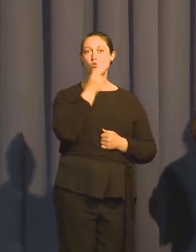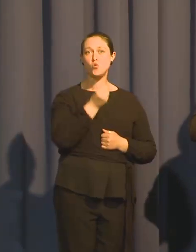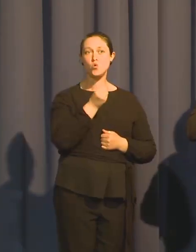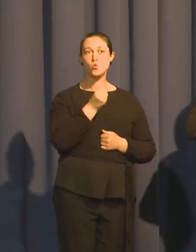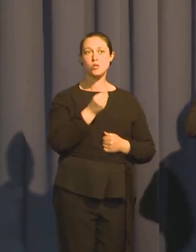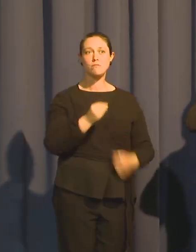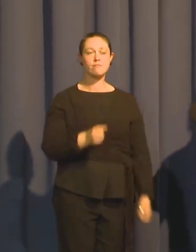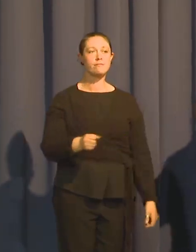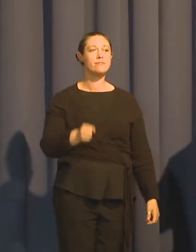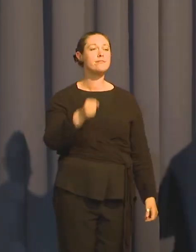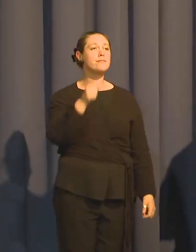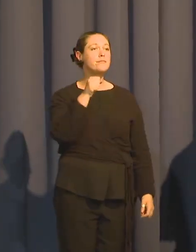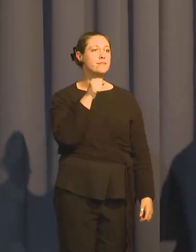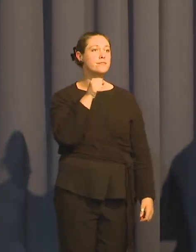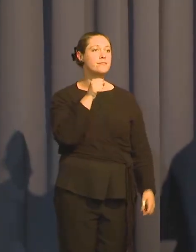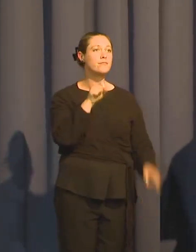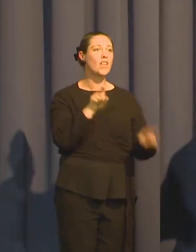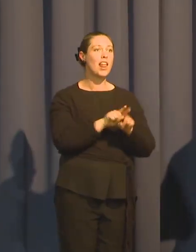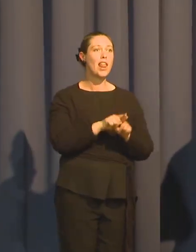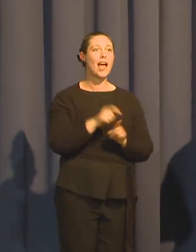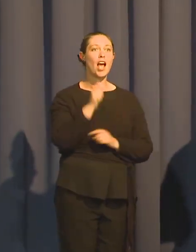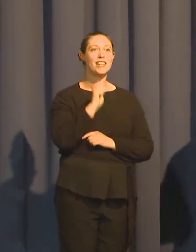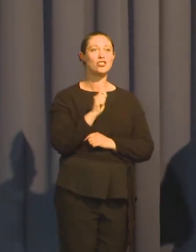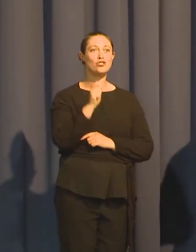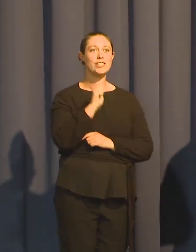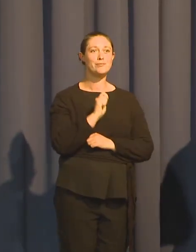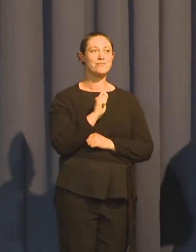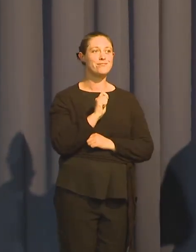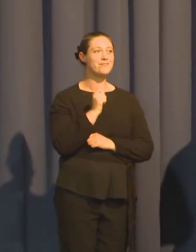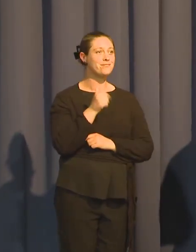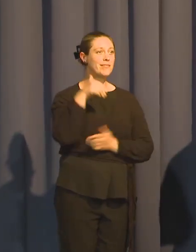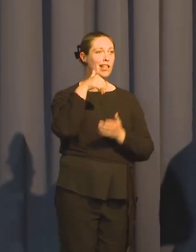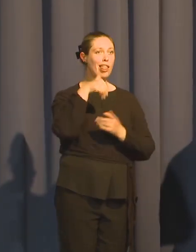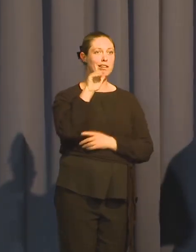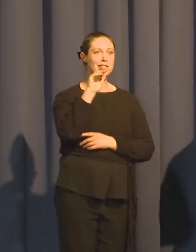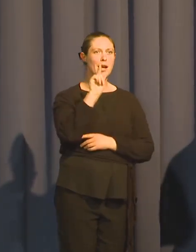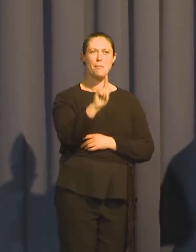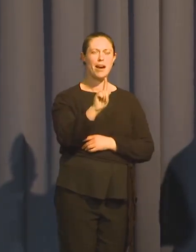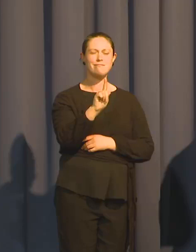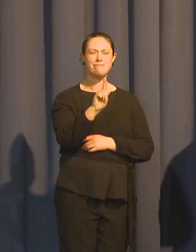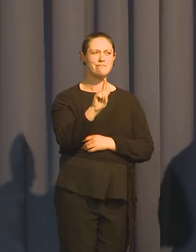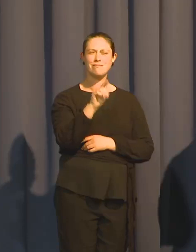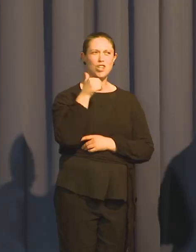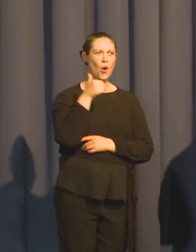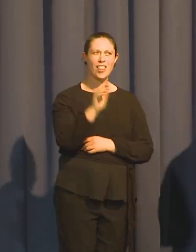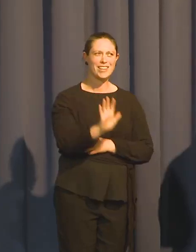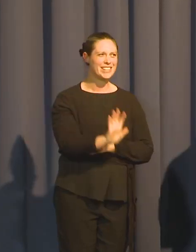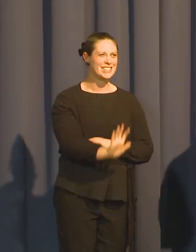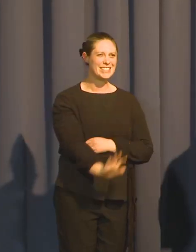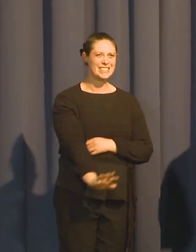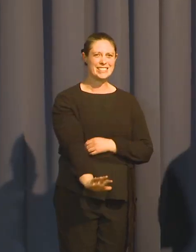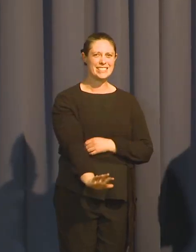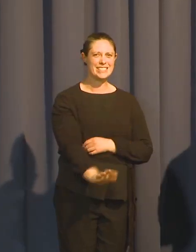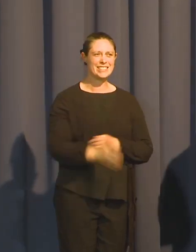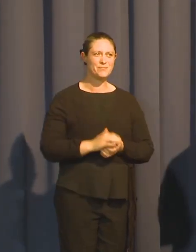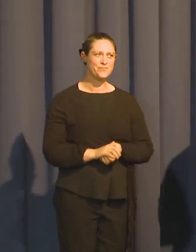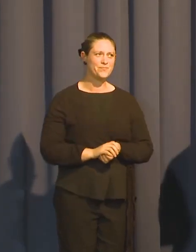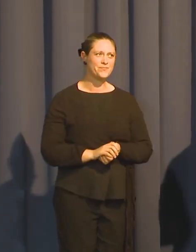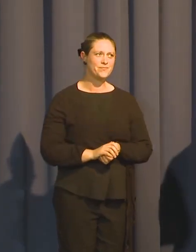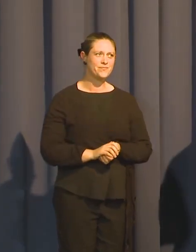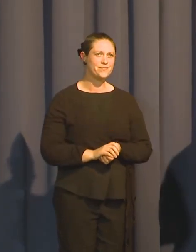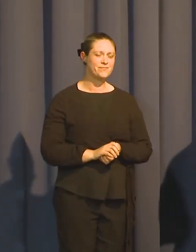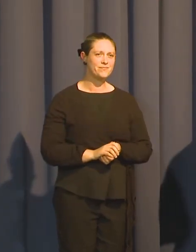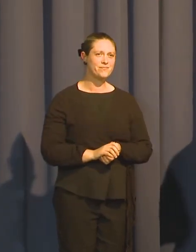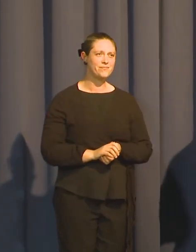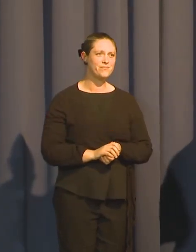hold it up as if you were licking an ice cream, but don't lick the microphone. Right? It's no